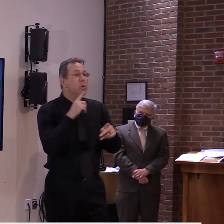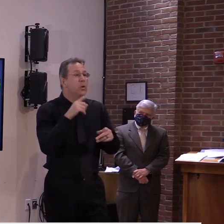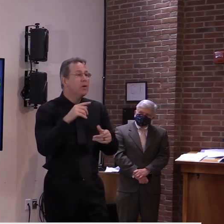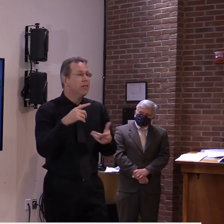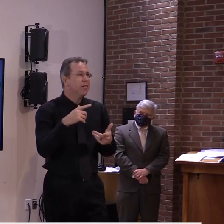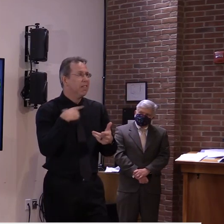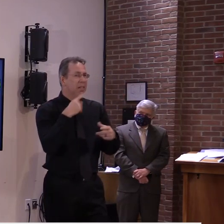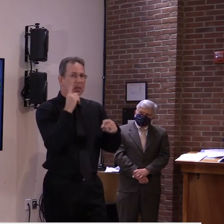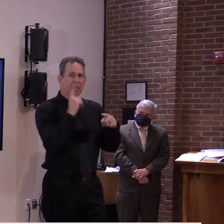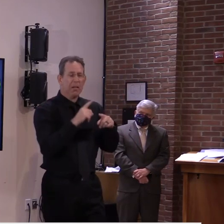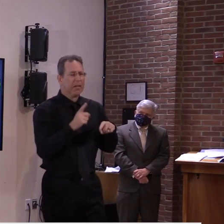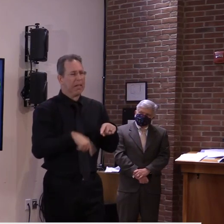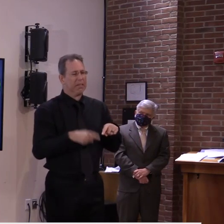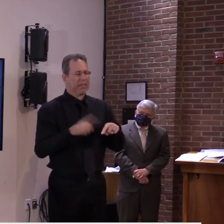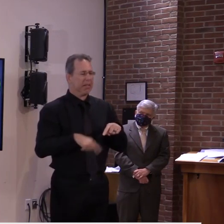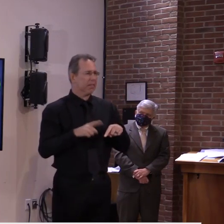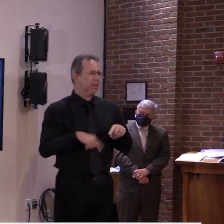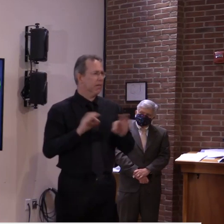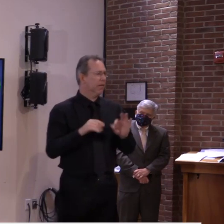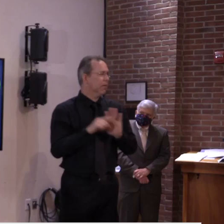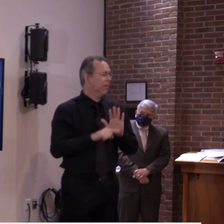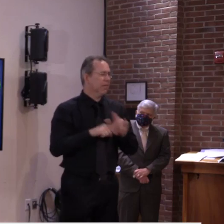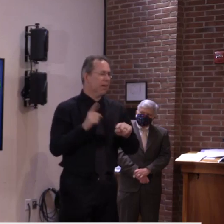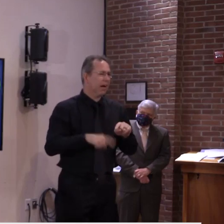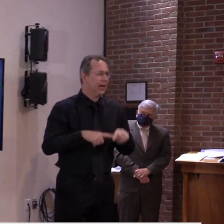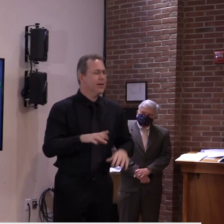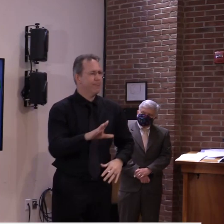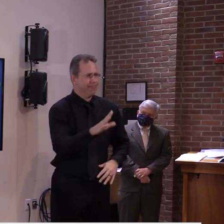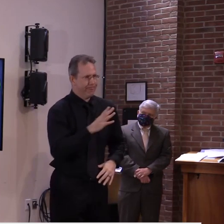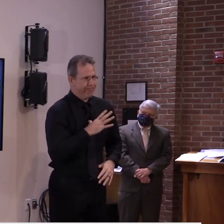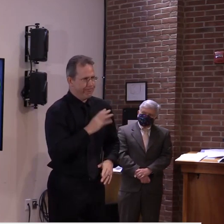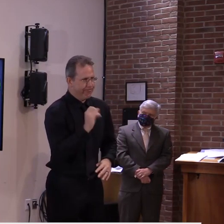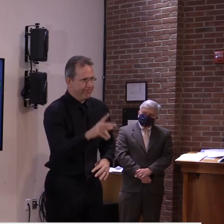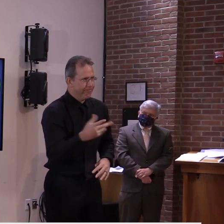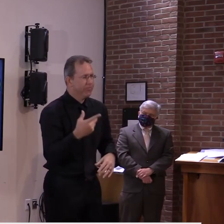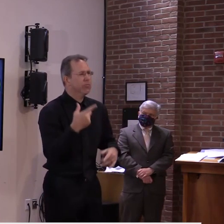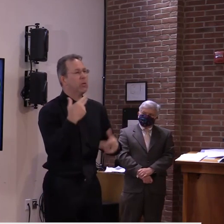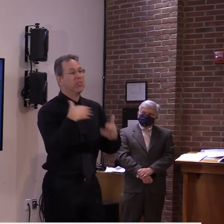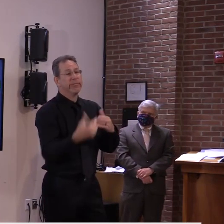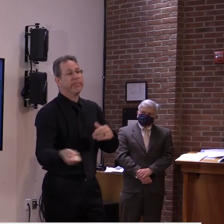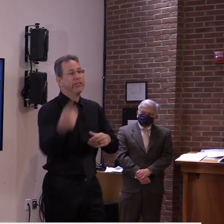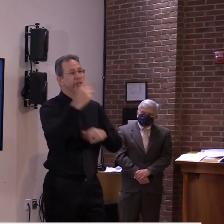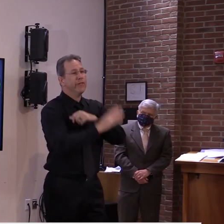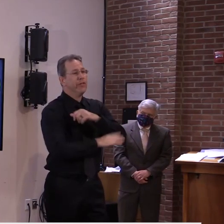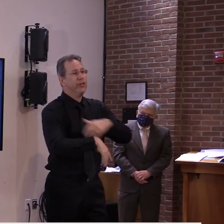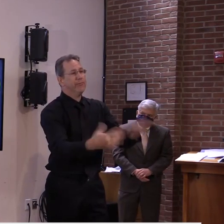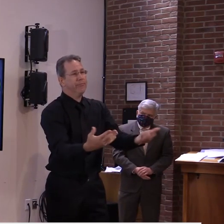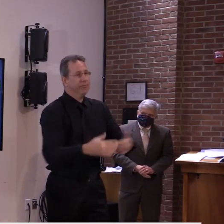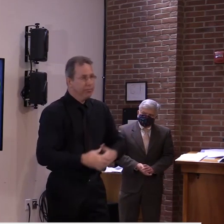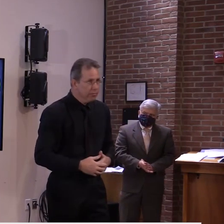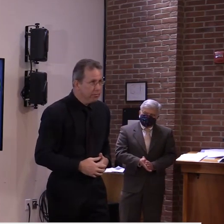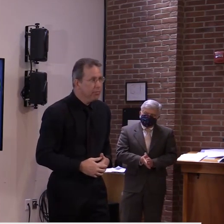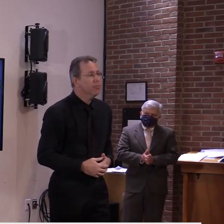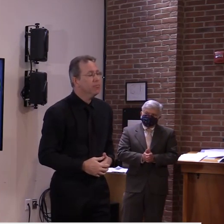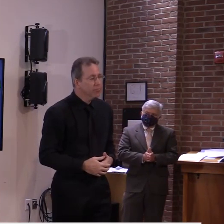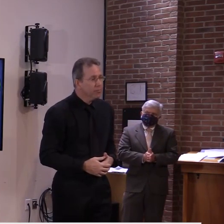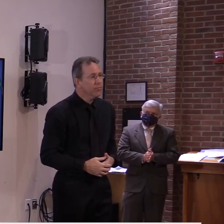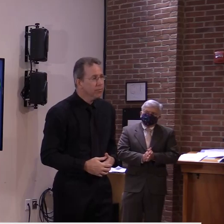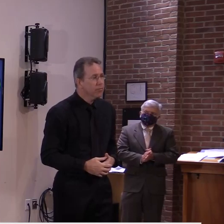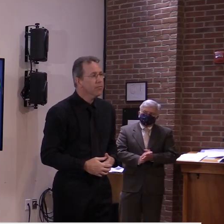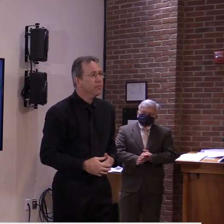talking about late summer, early fall. So still a fair amount of a time frame, which is why we've been really